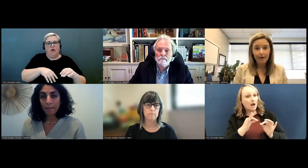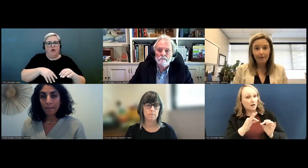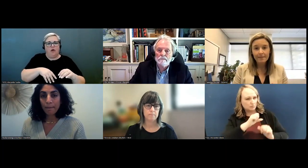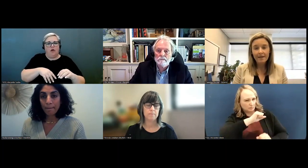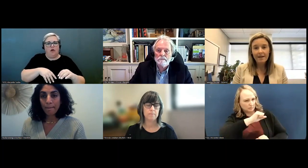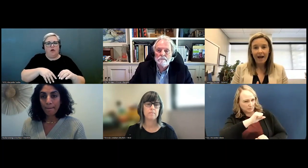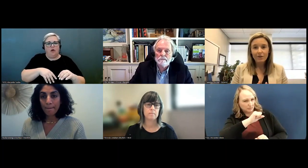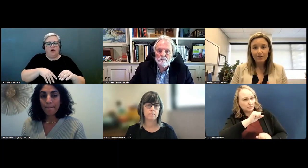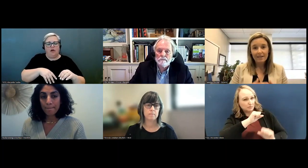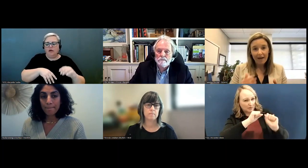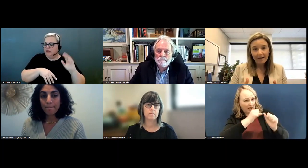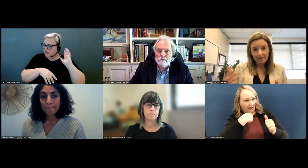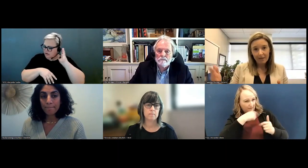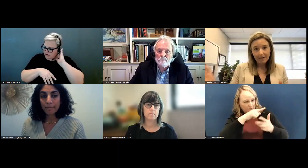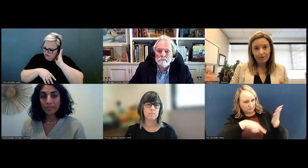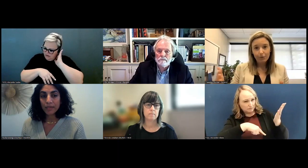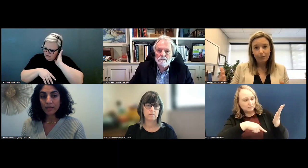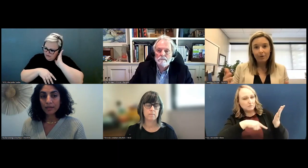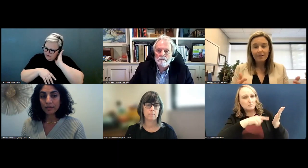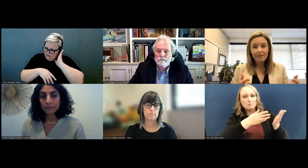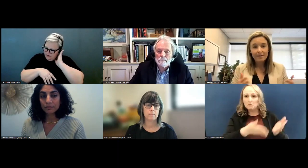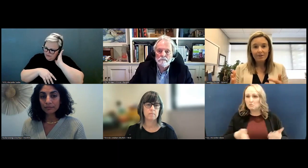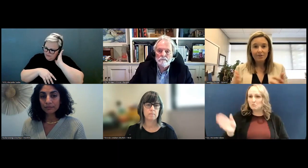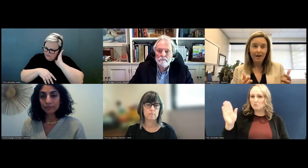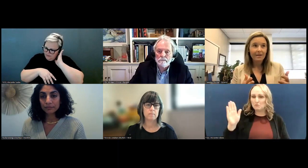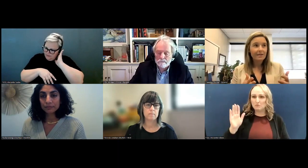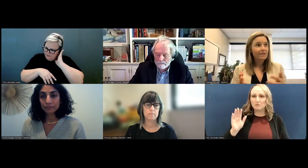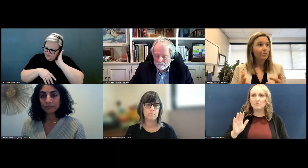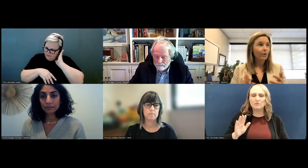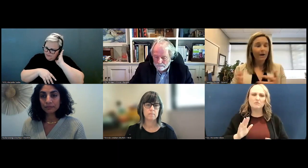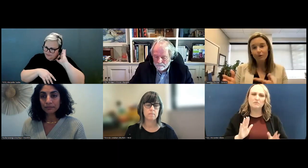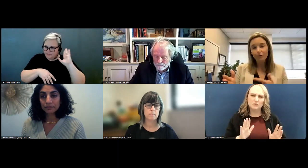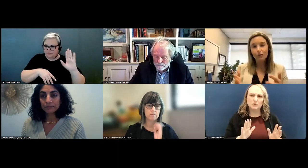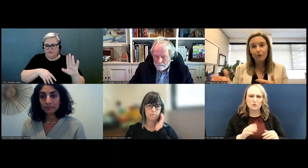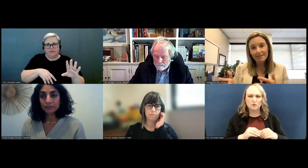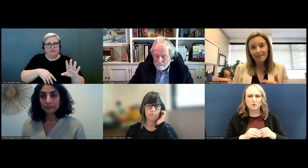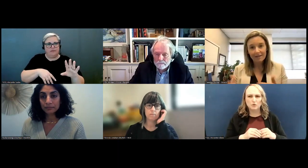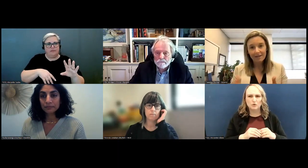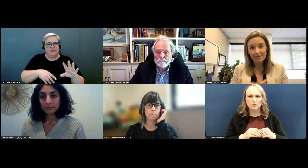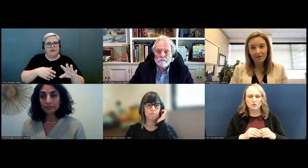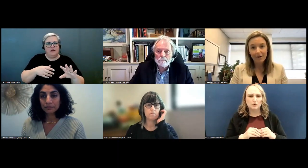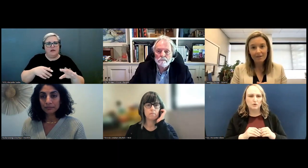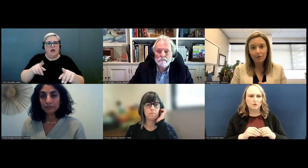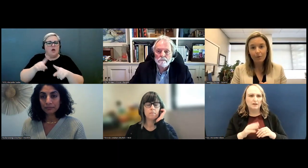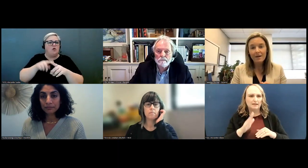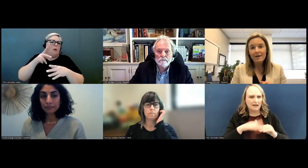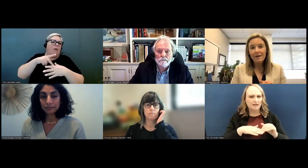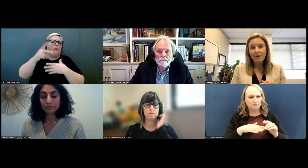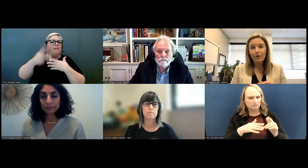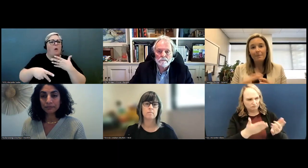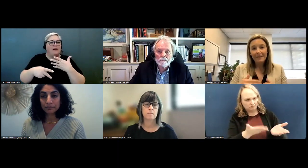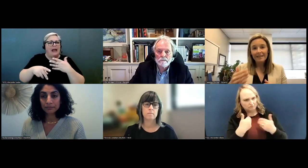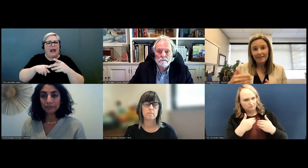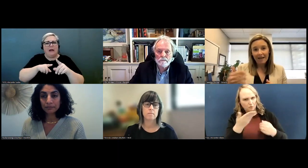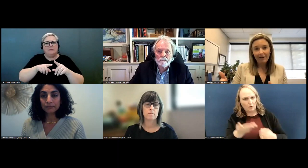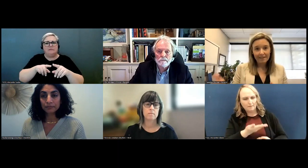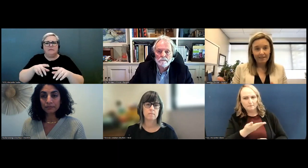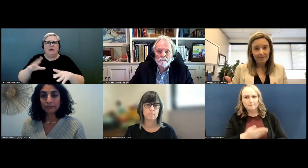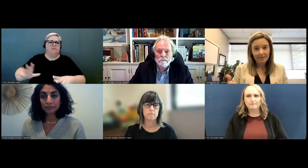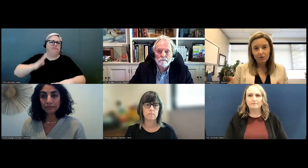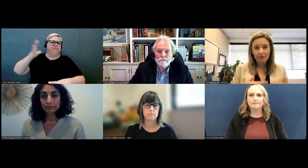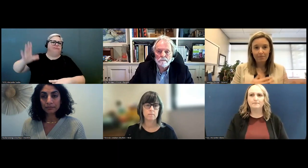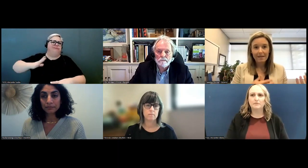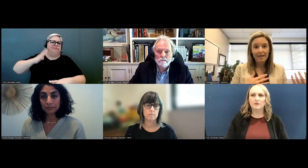access programs, and using that as a way to sort out who gets access and not. So your ability to